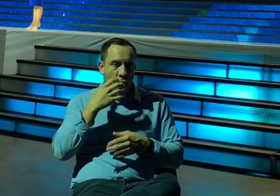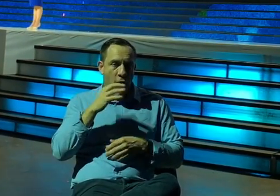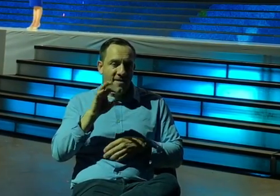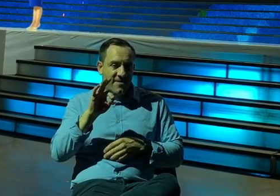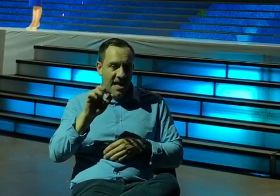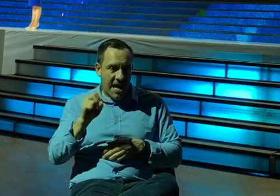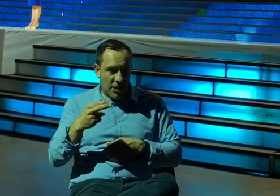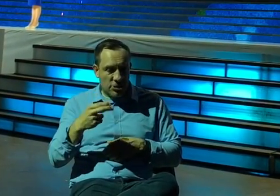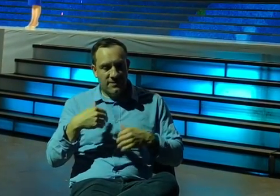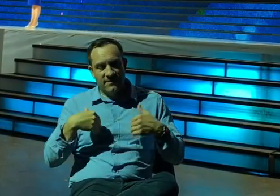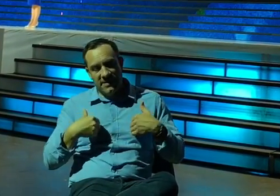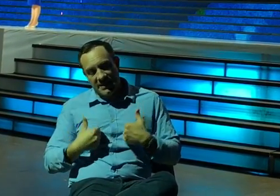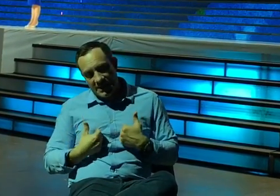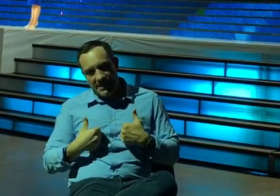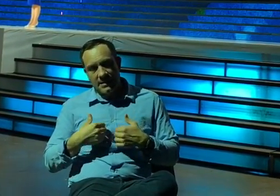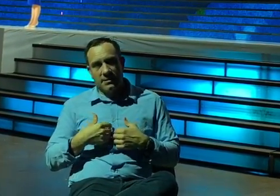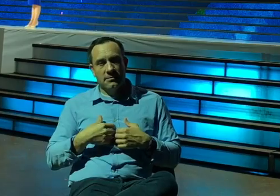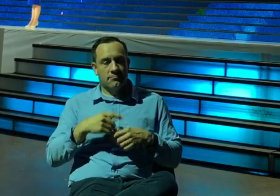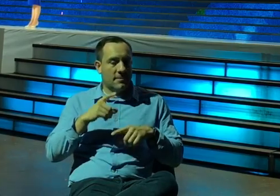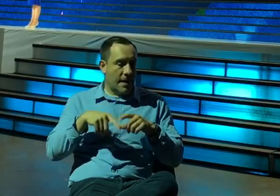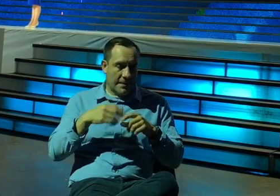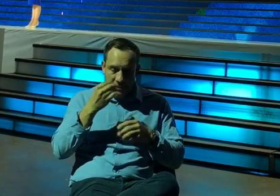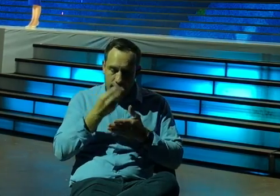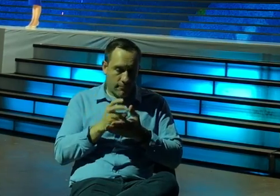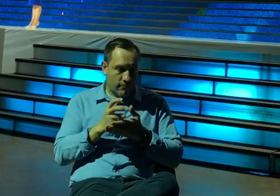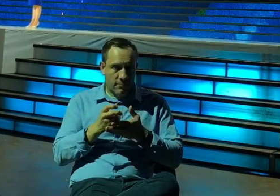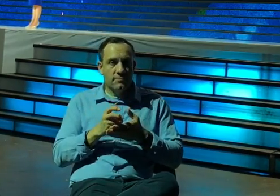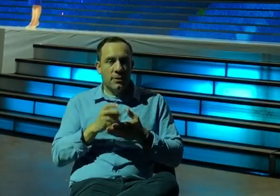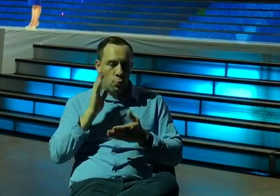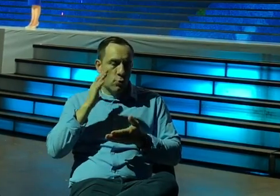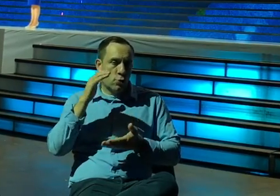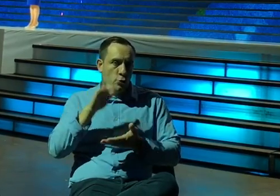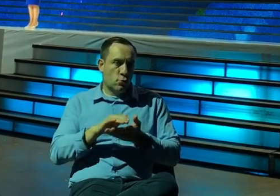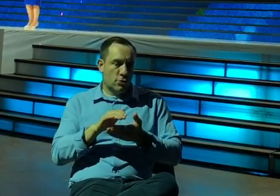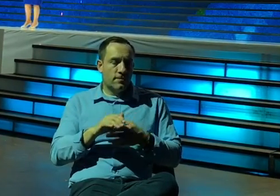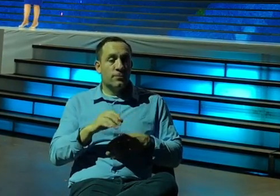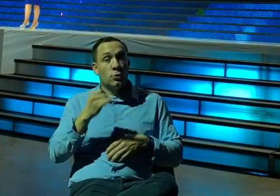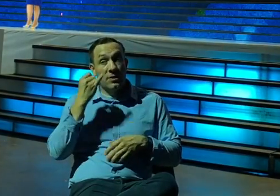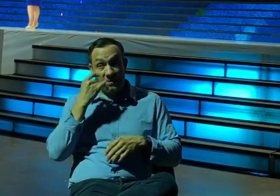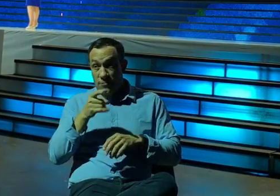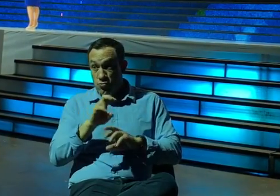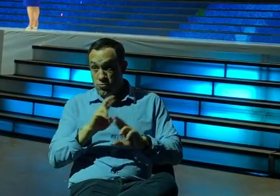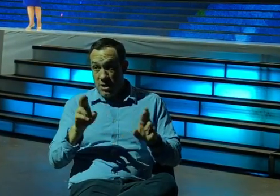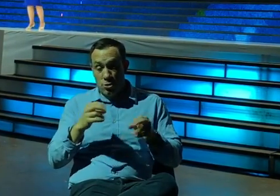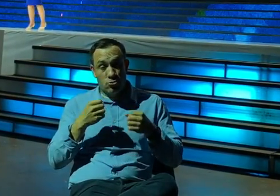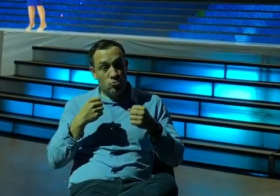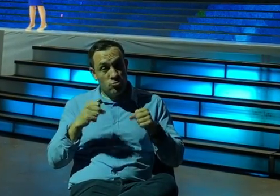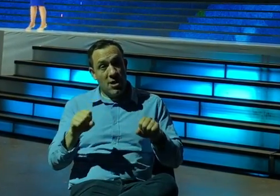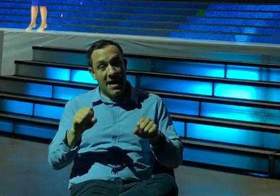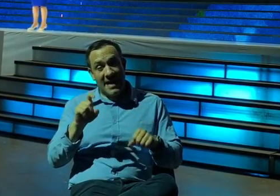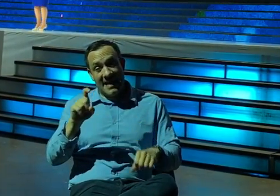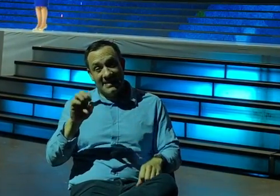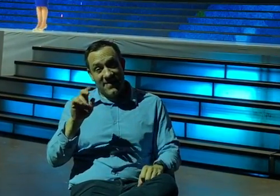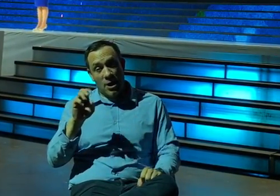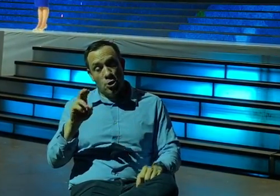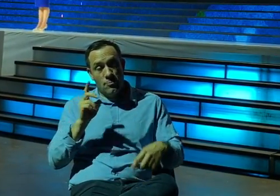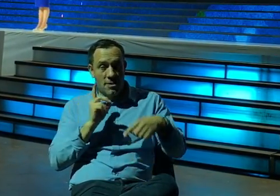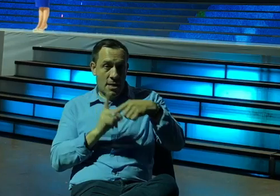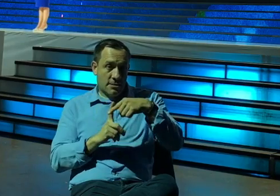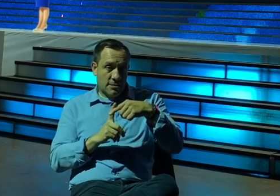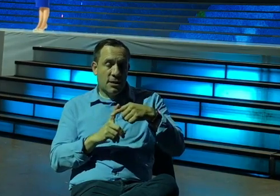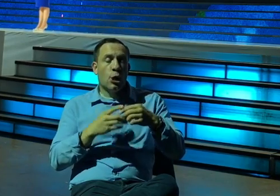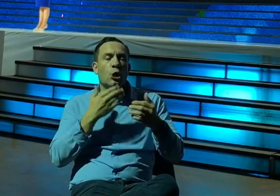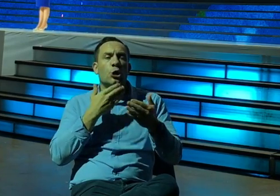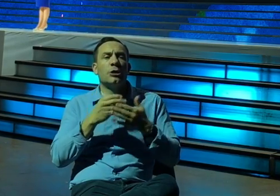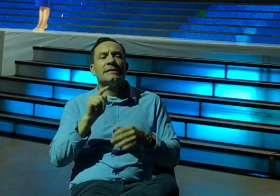insomnia. So if you're ready to try X Factor Plus, I want to give you a very, very quick tip. This is an important one. X Factor Plus